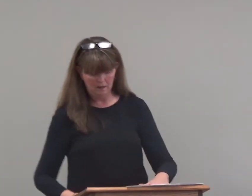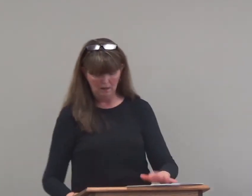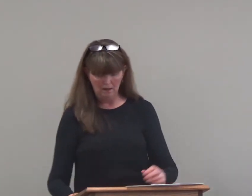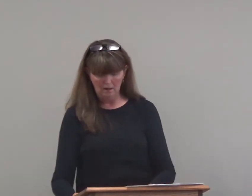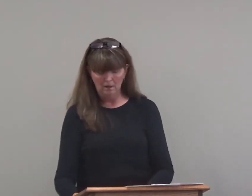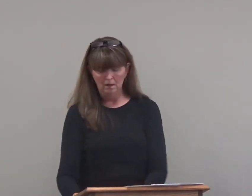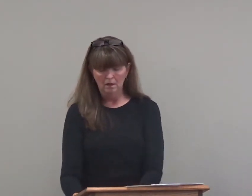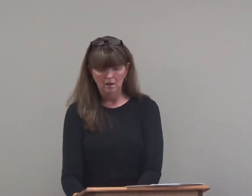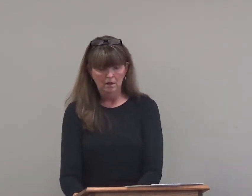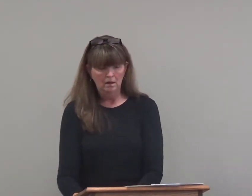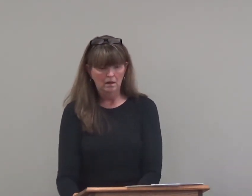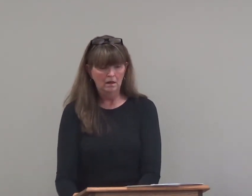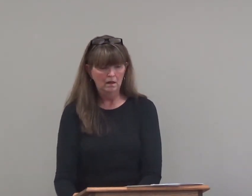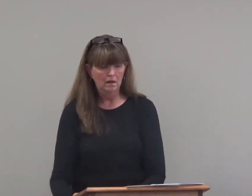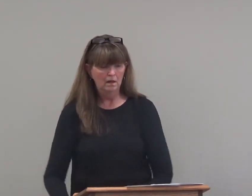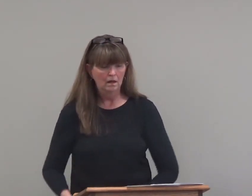I showed this on Wednesday night.